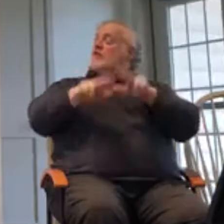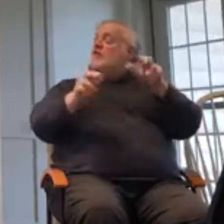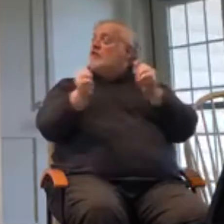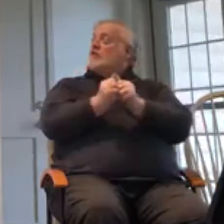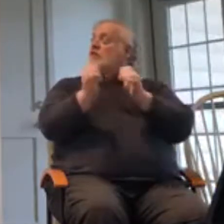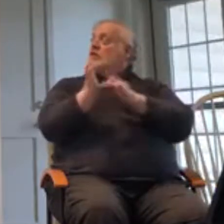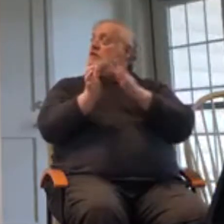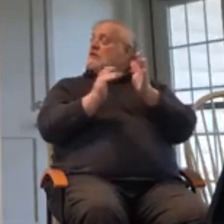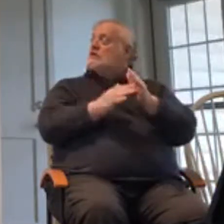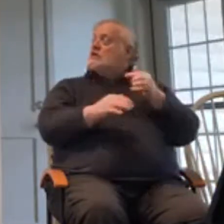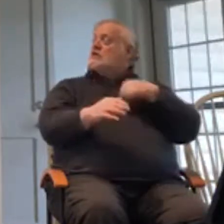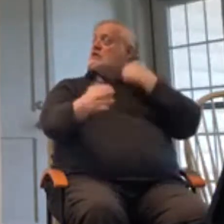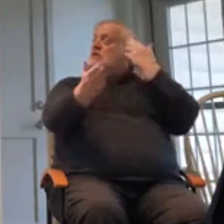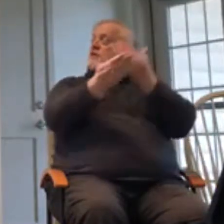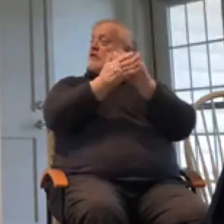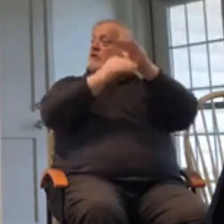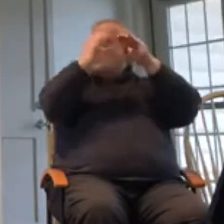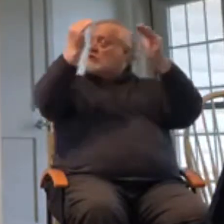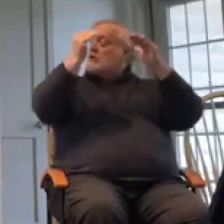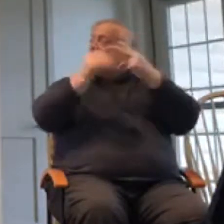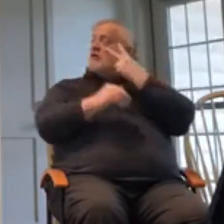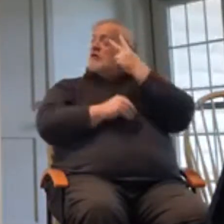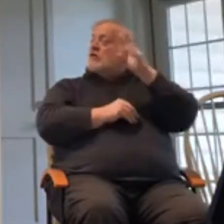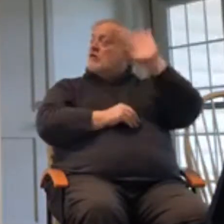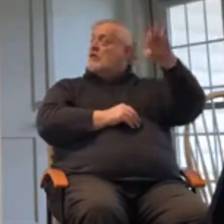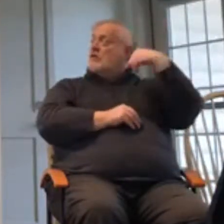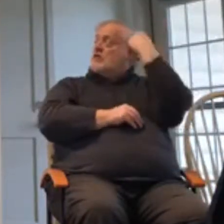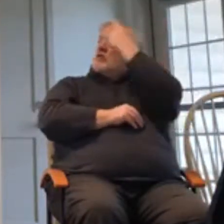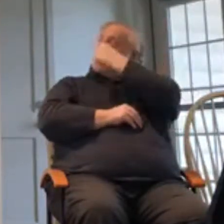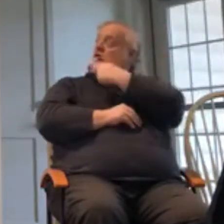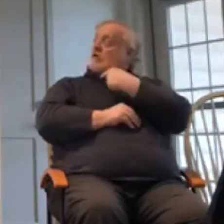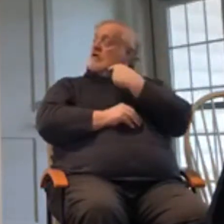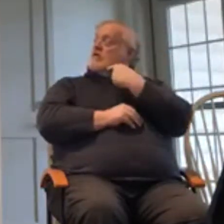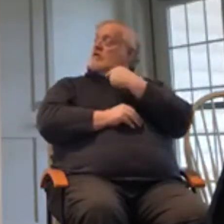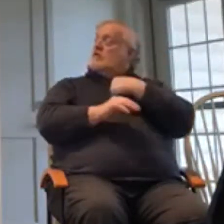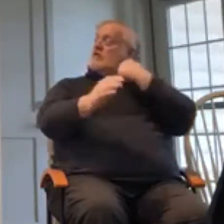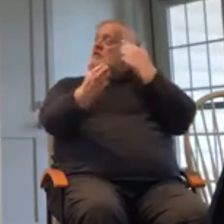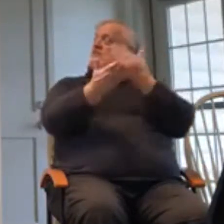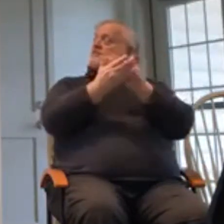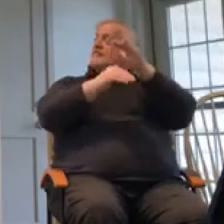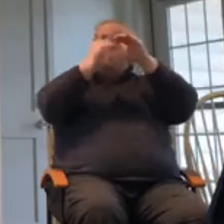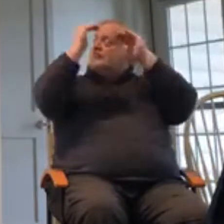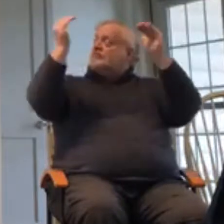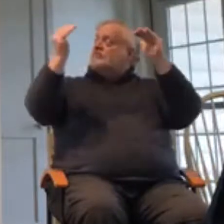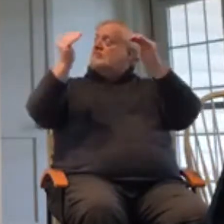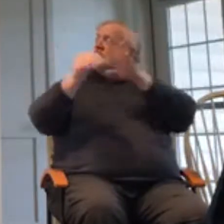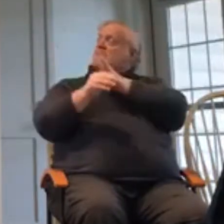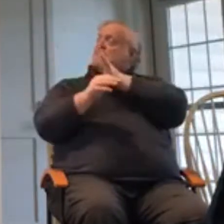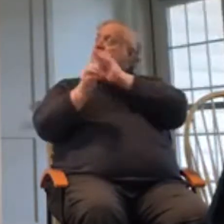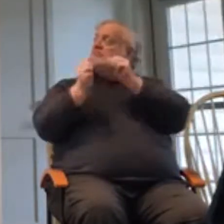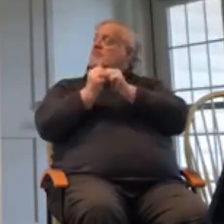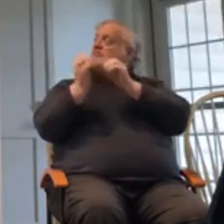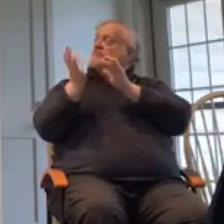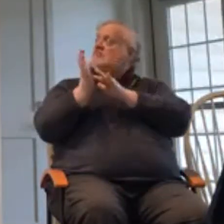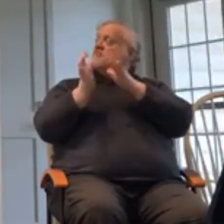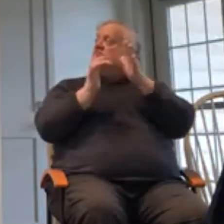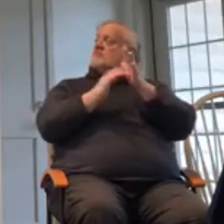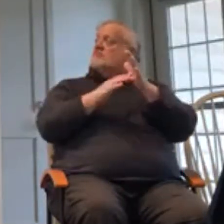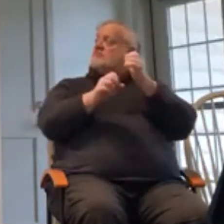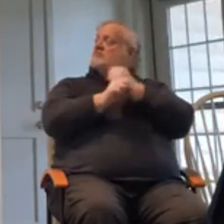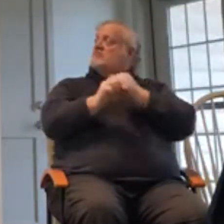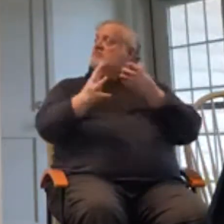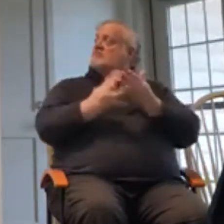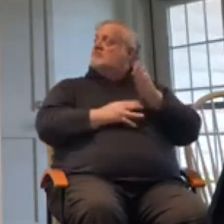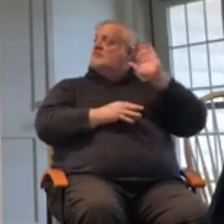heaven, gonna walk with Jesus. When I get to heaven, gonna see His face. When I get to heaven, gonna